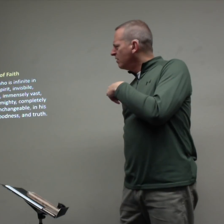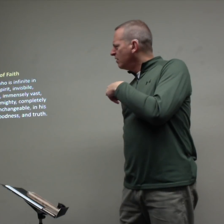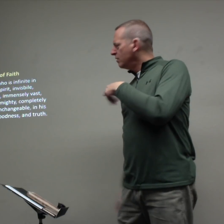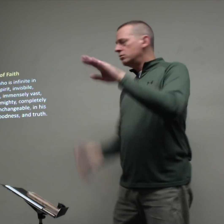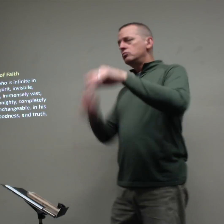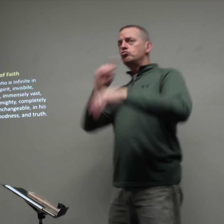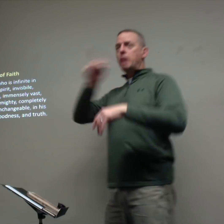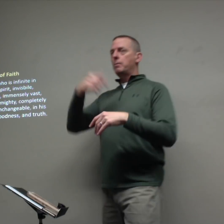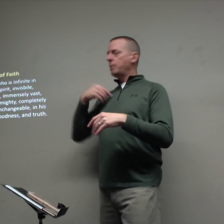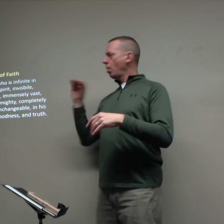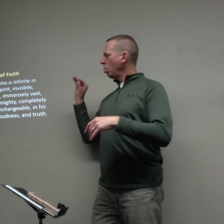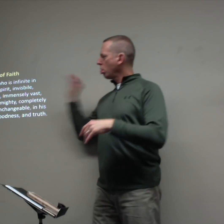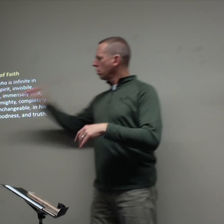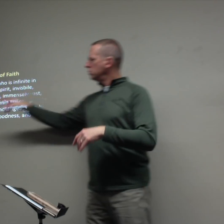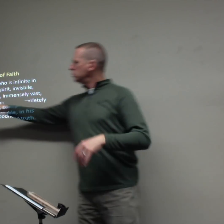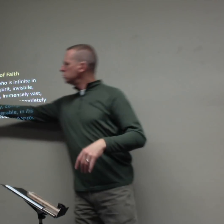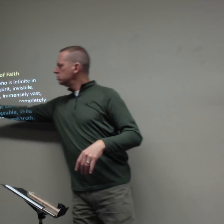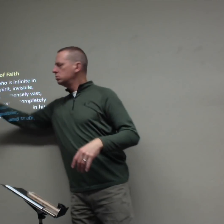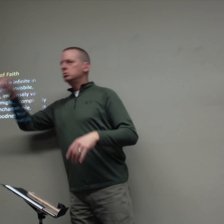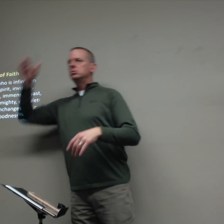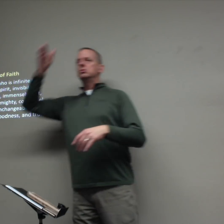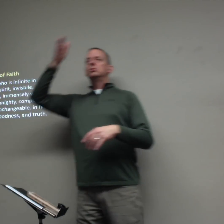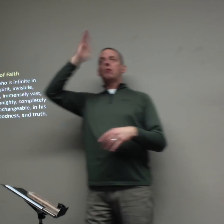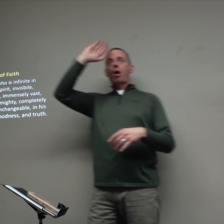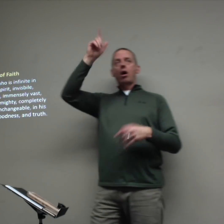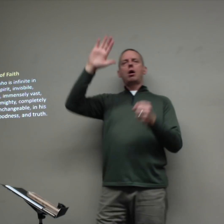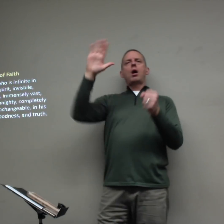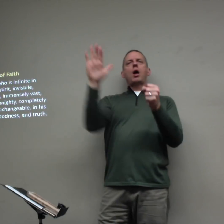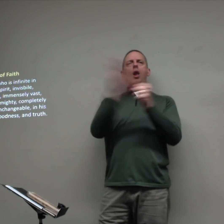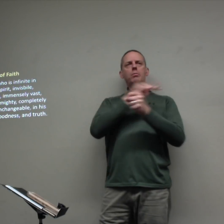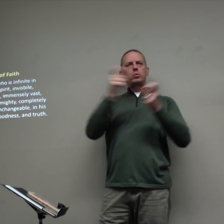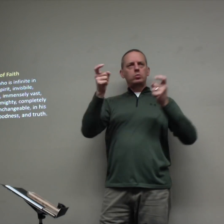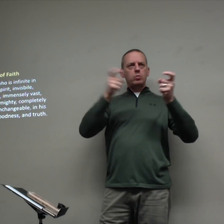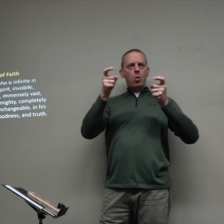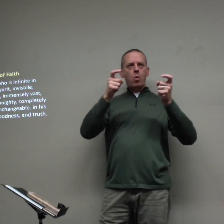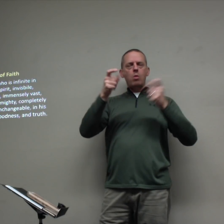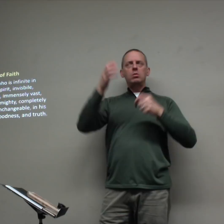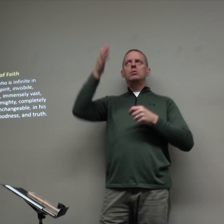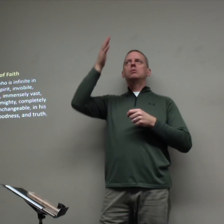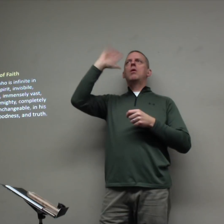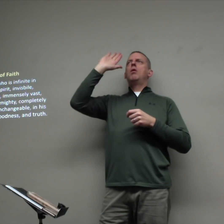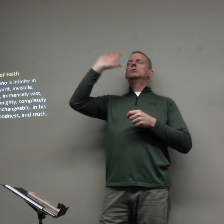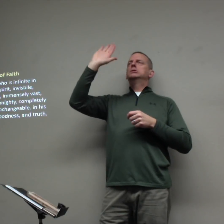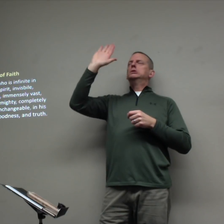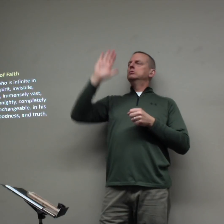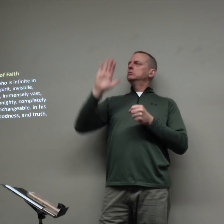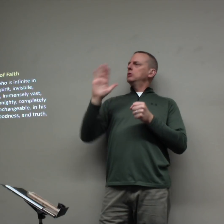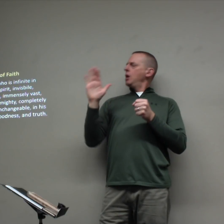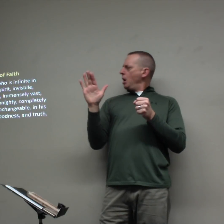Oops. Really, it's supposed to say God had full control.